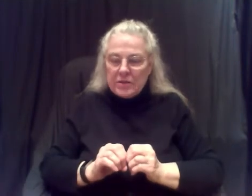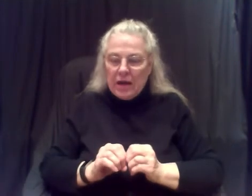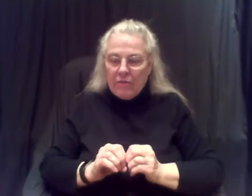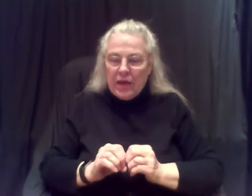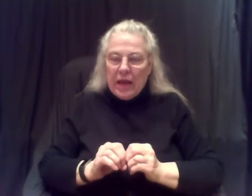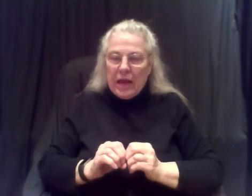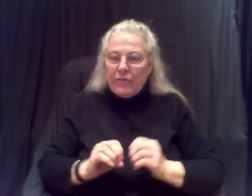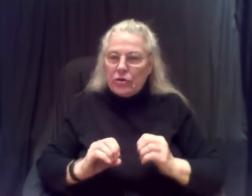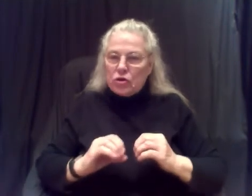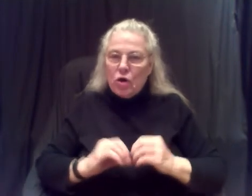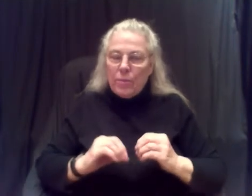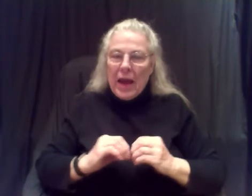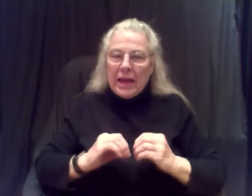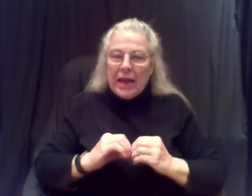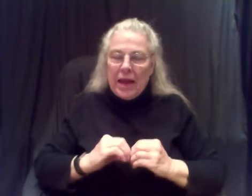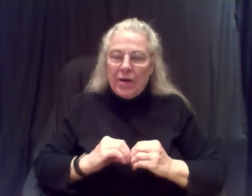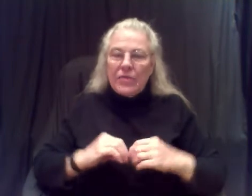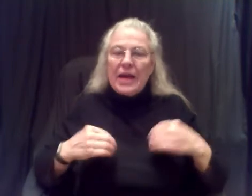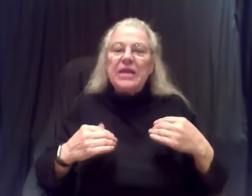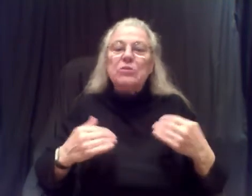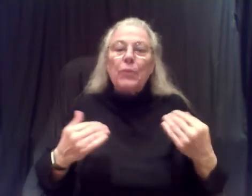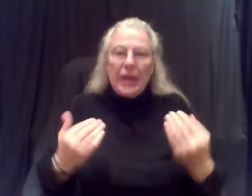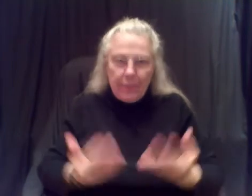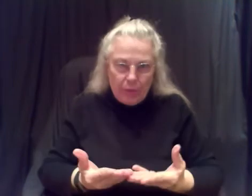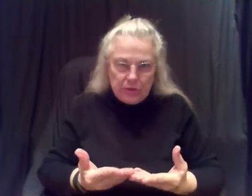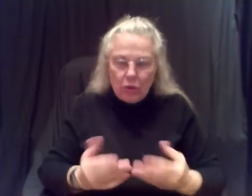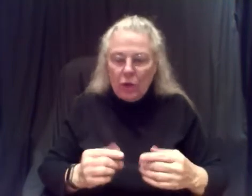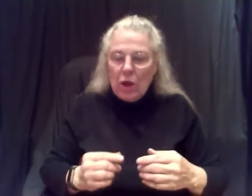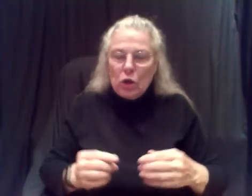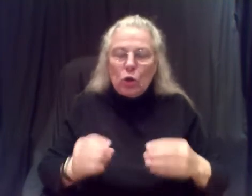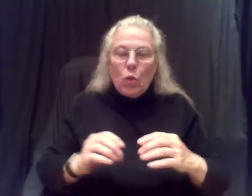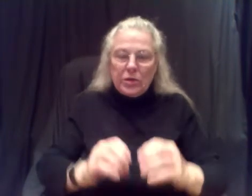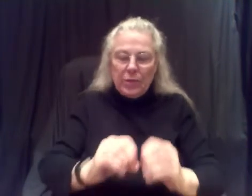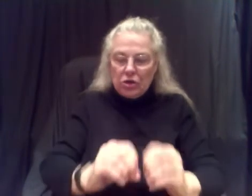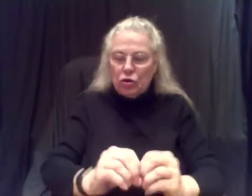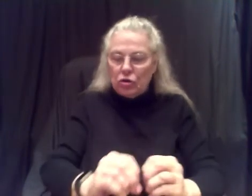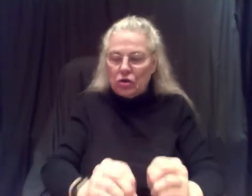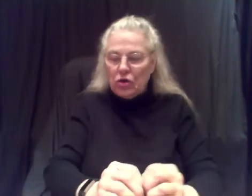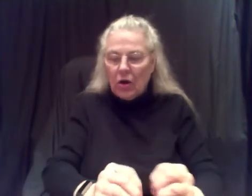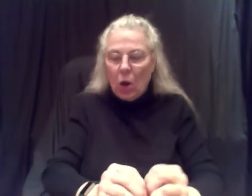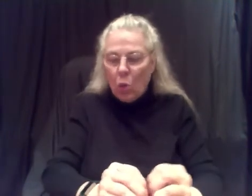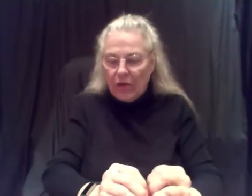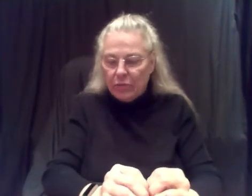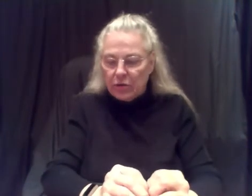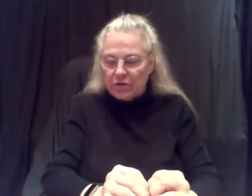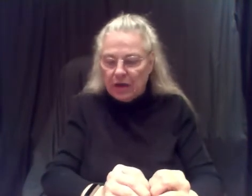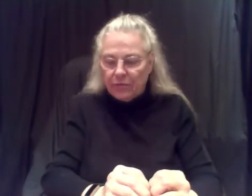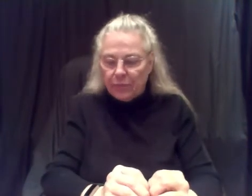yourself. If you start back here, that is people. So you want to make sure you start away from yourself.